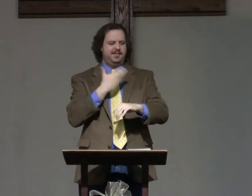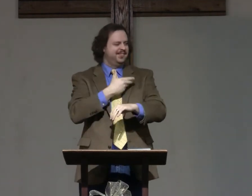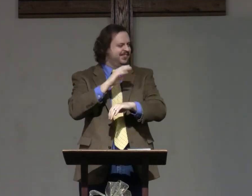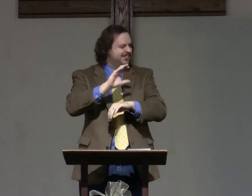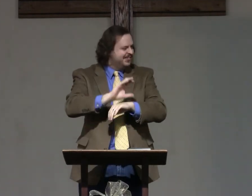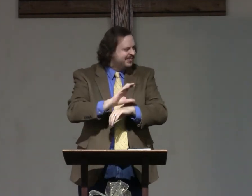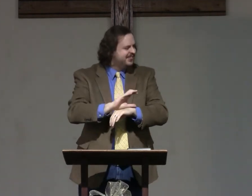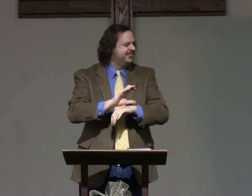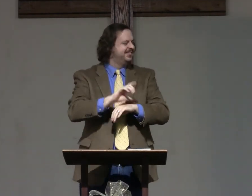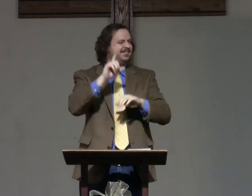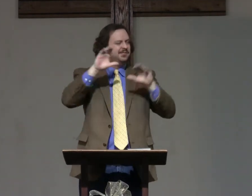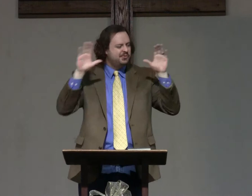So,